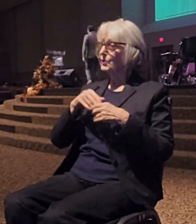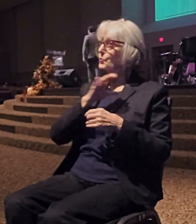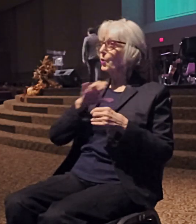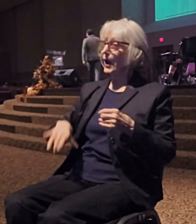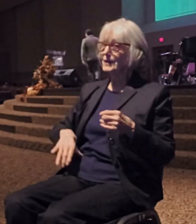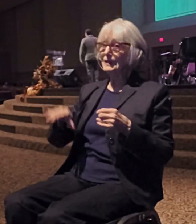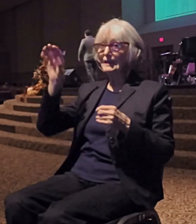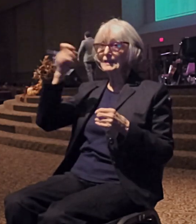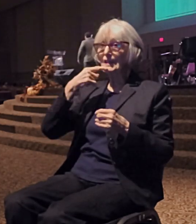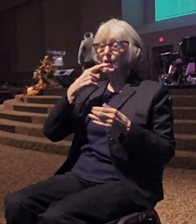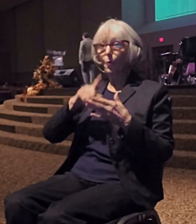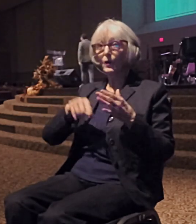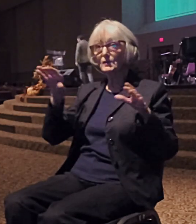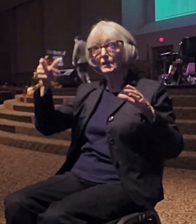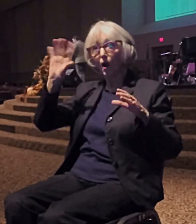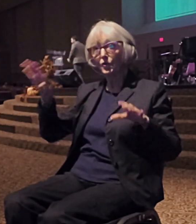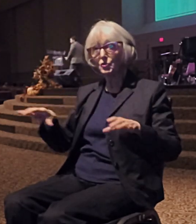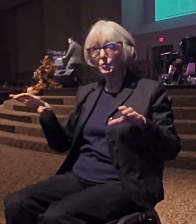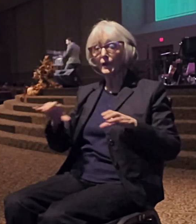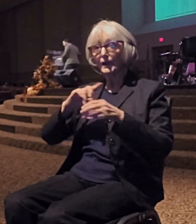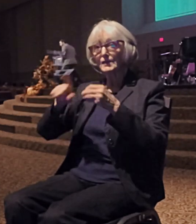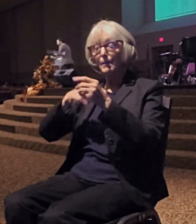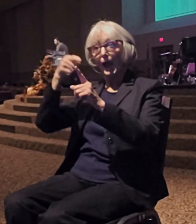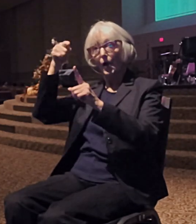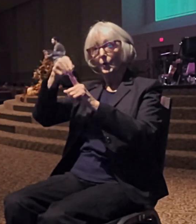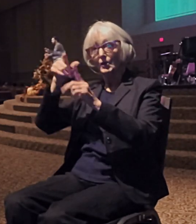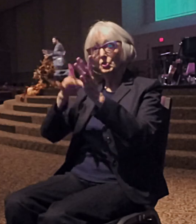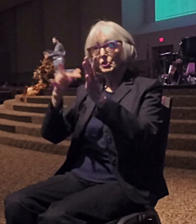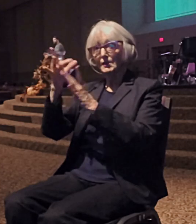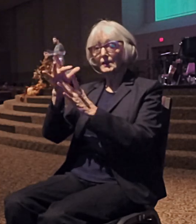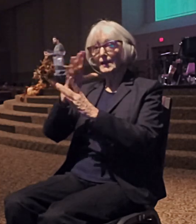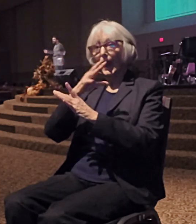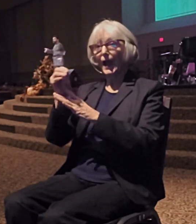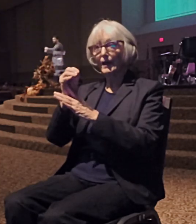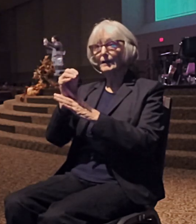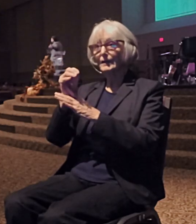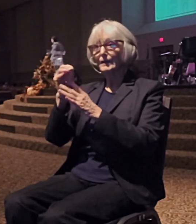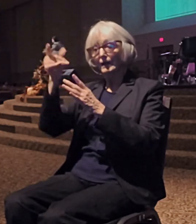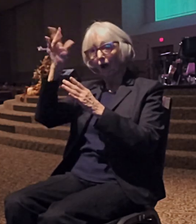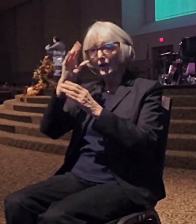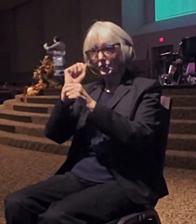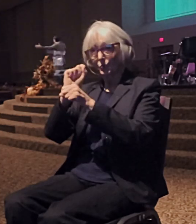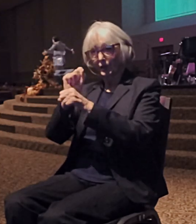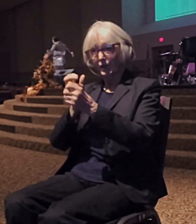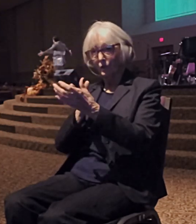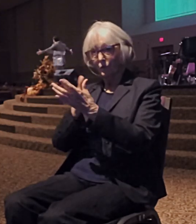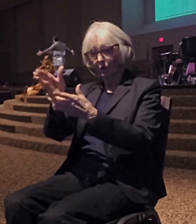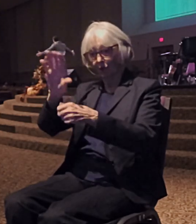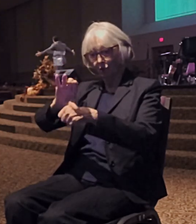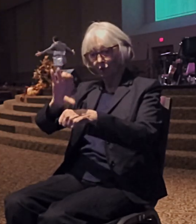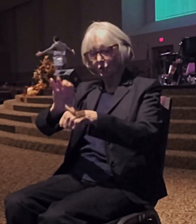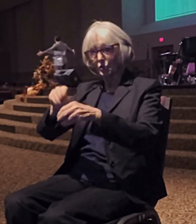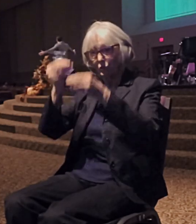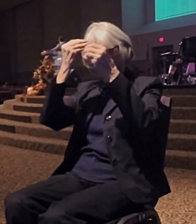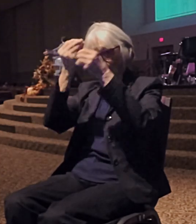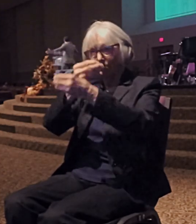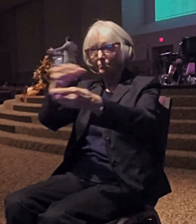says, here's what God is doing. It's all about Jesus, and God is working through the church to bring that message to all of